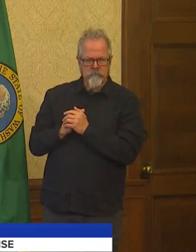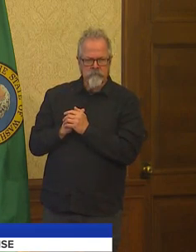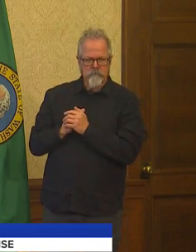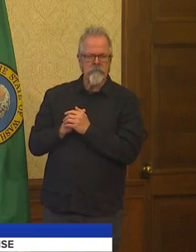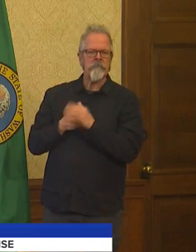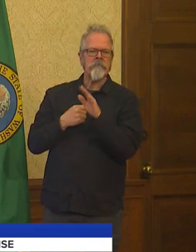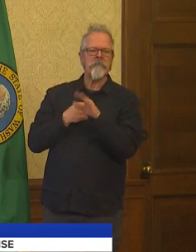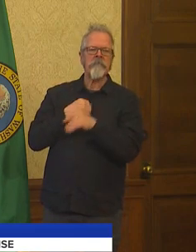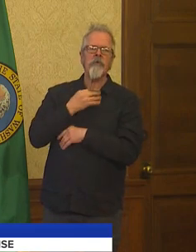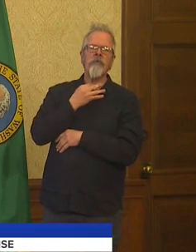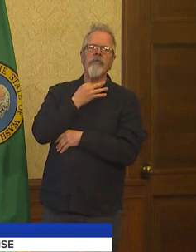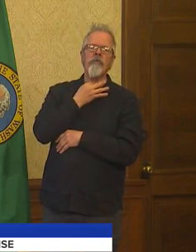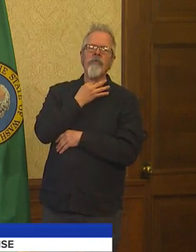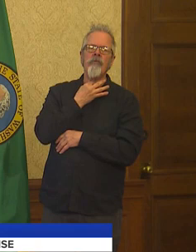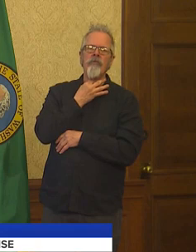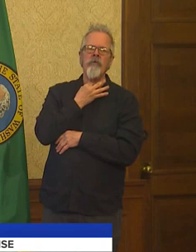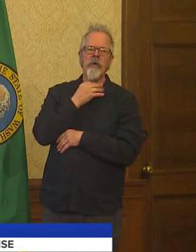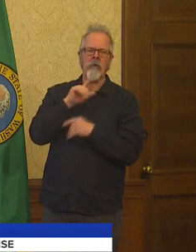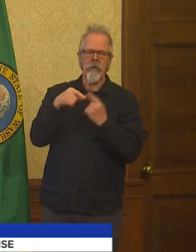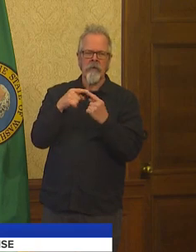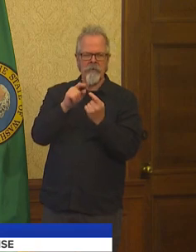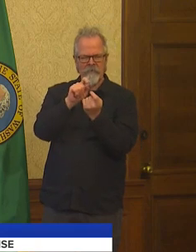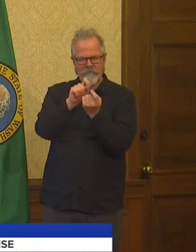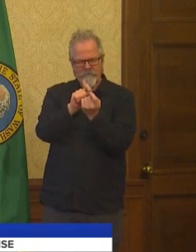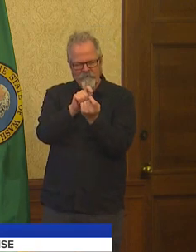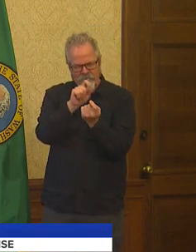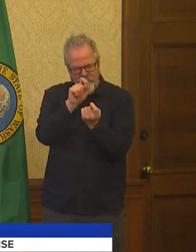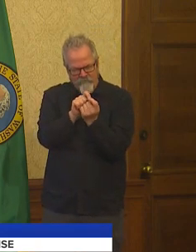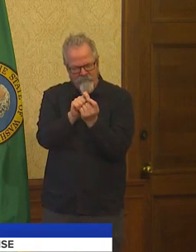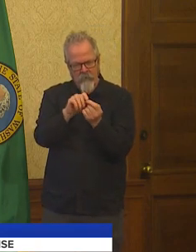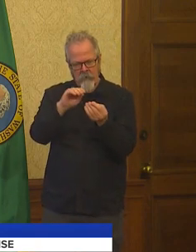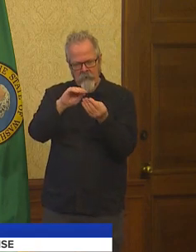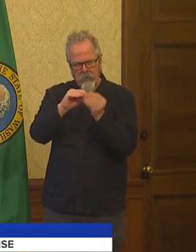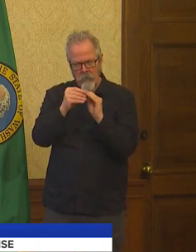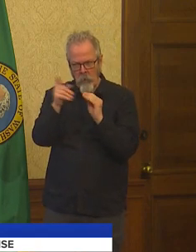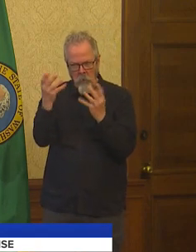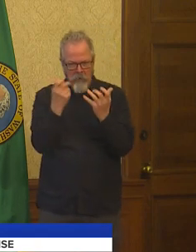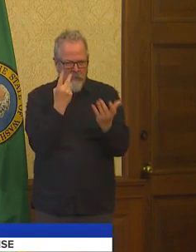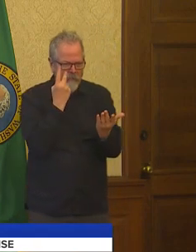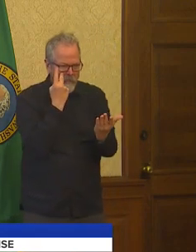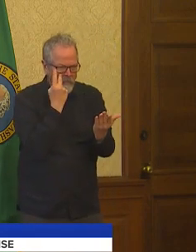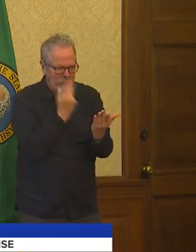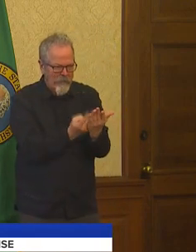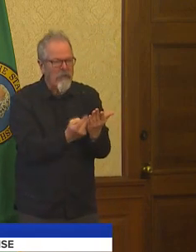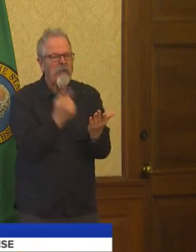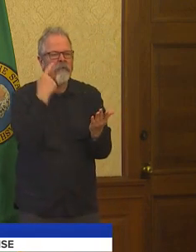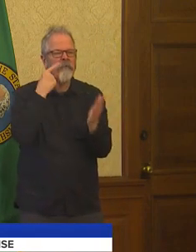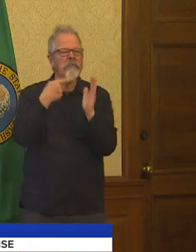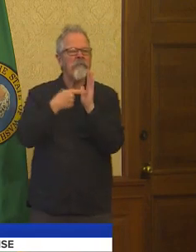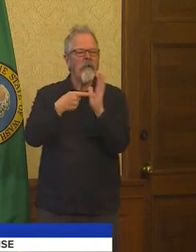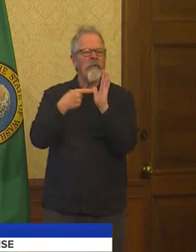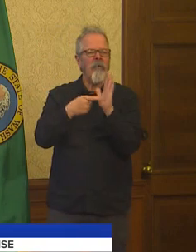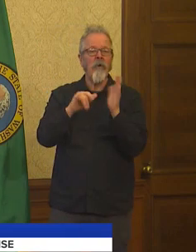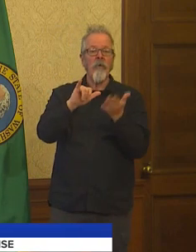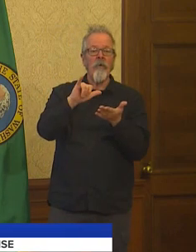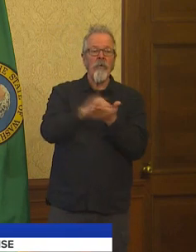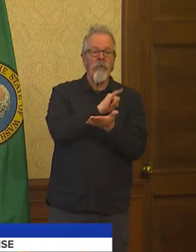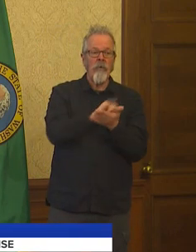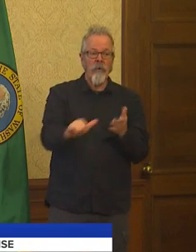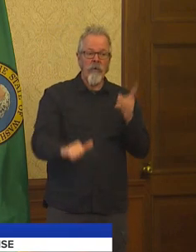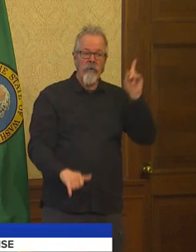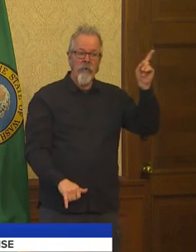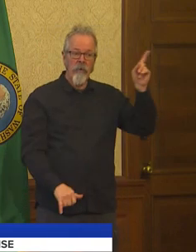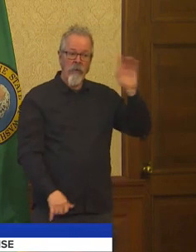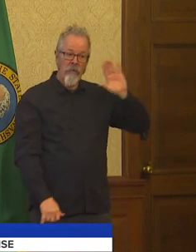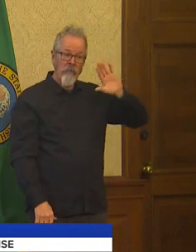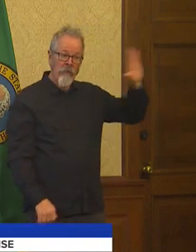The Institute for Disease Modeling actually had Washington State's number, actually the Puget Sound's number, back on March 25th